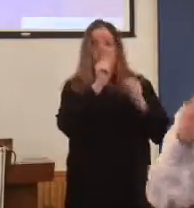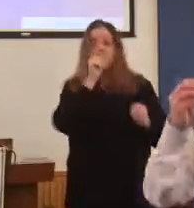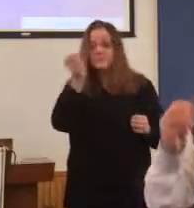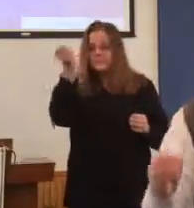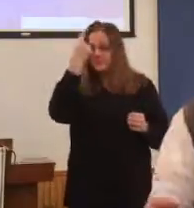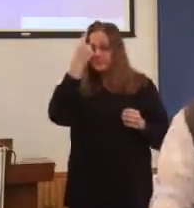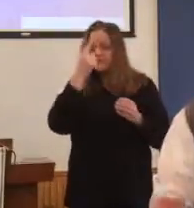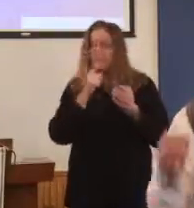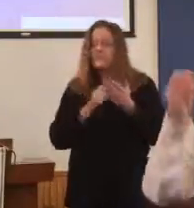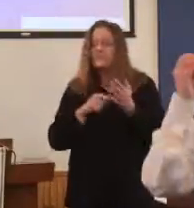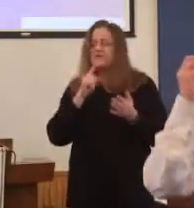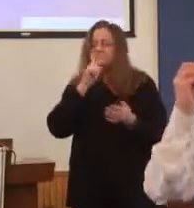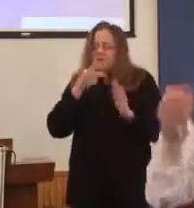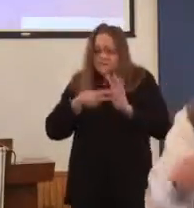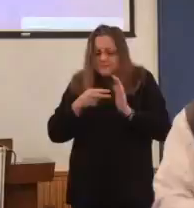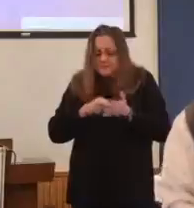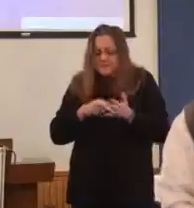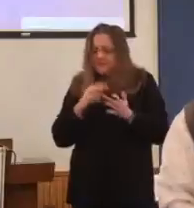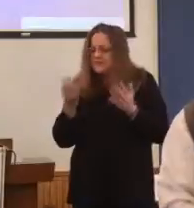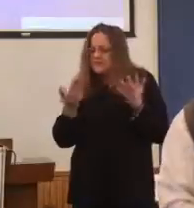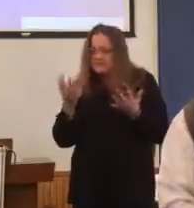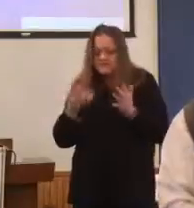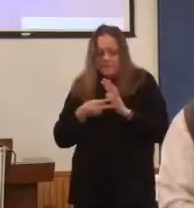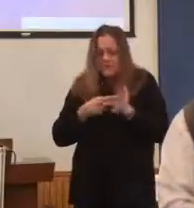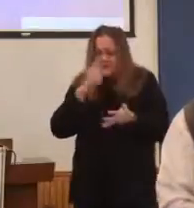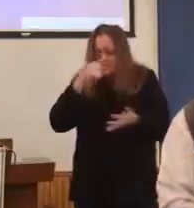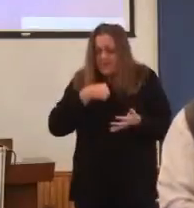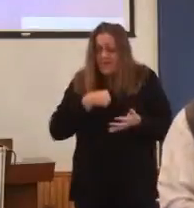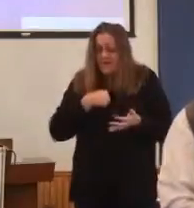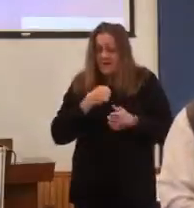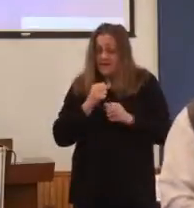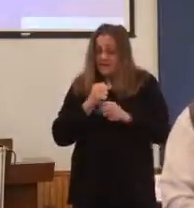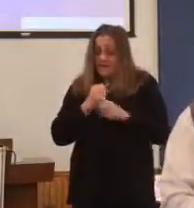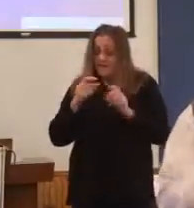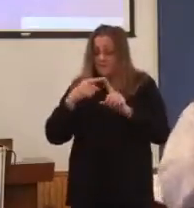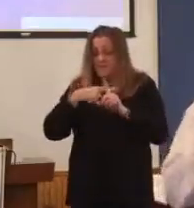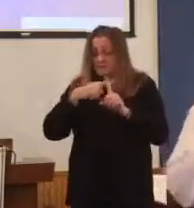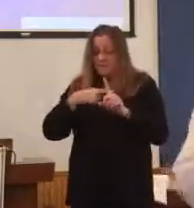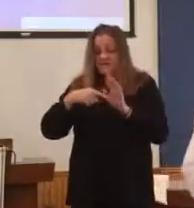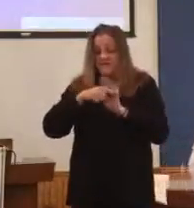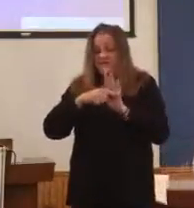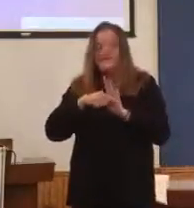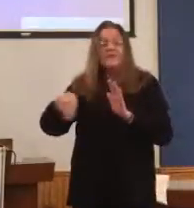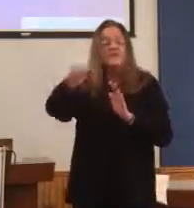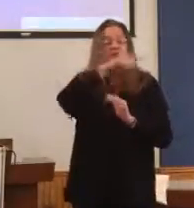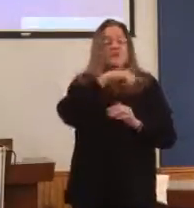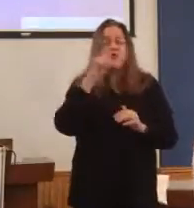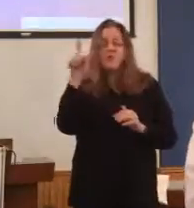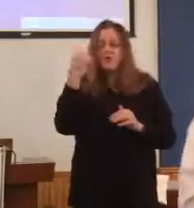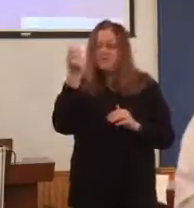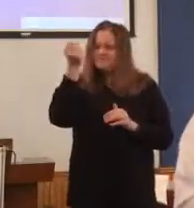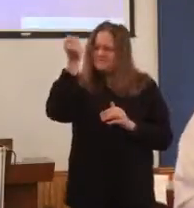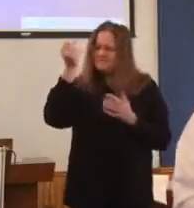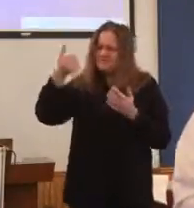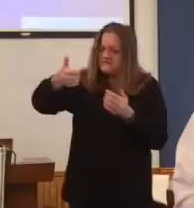understand what is meaningful for you. one who can get